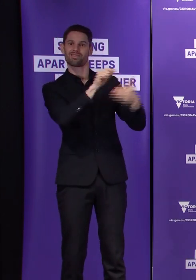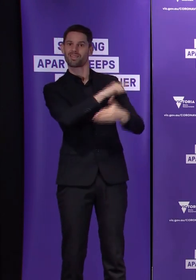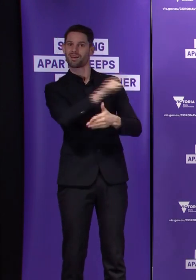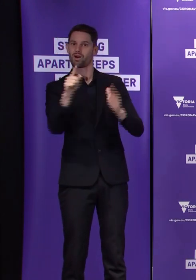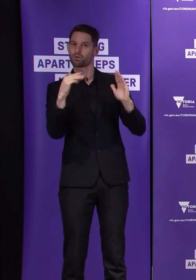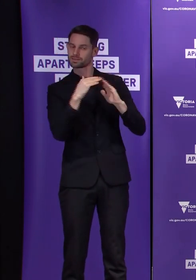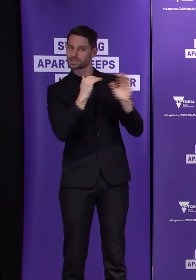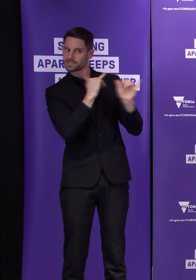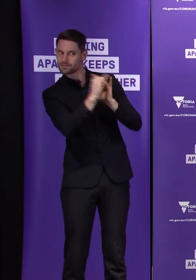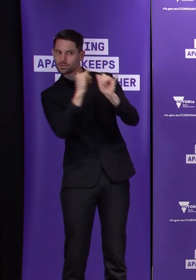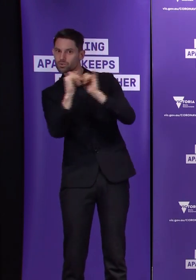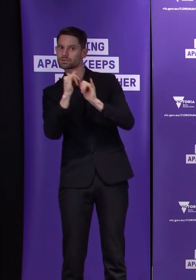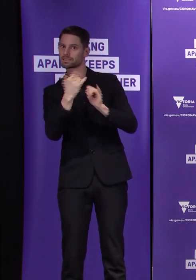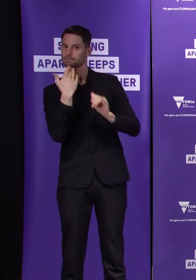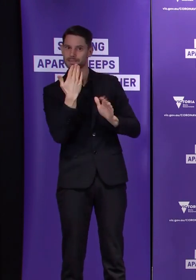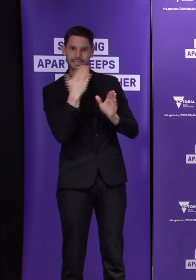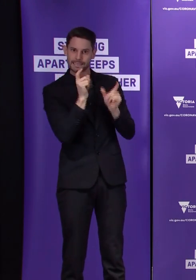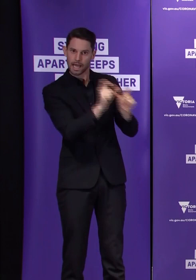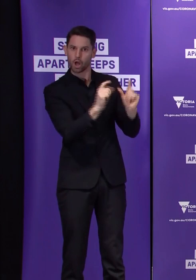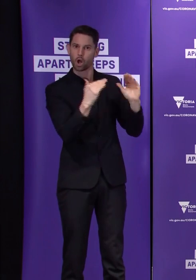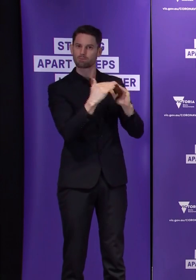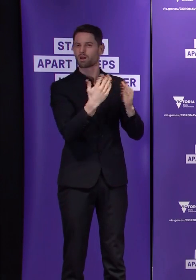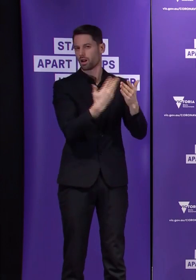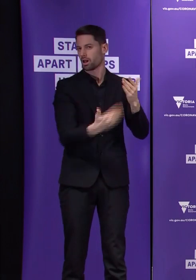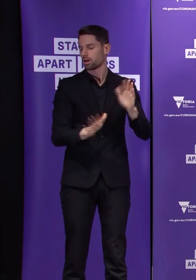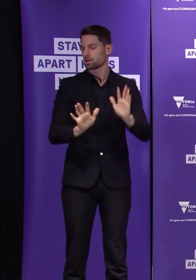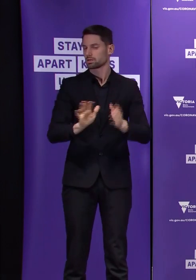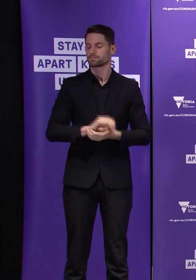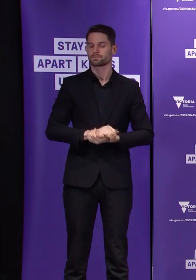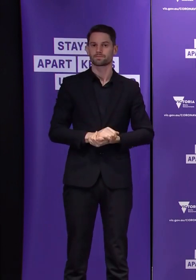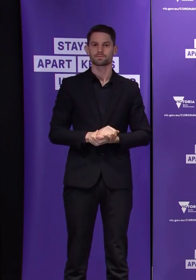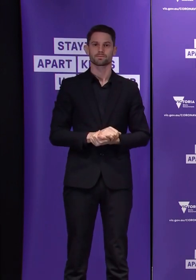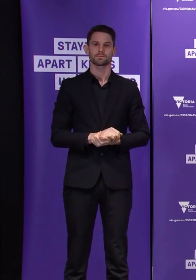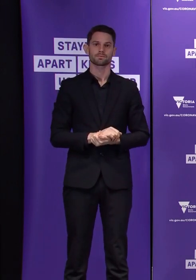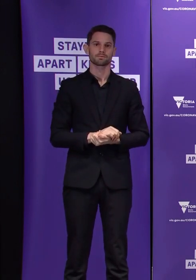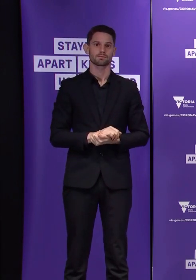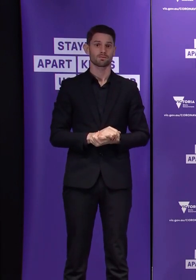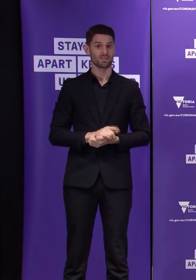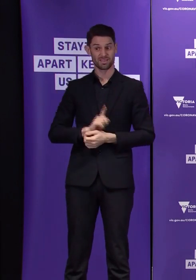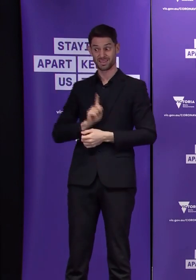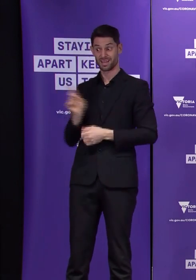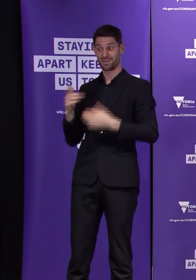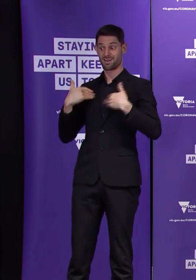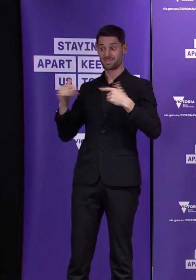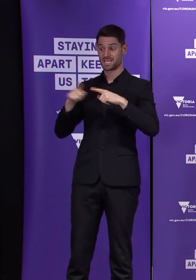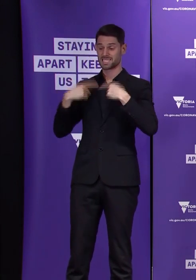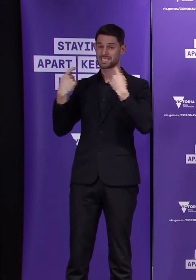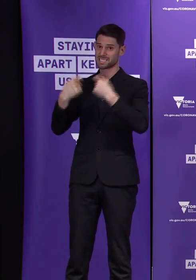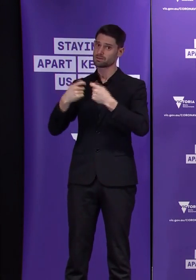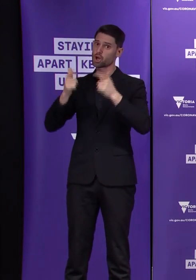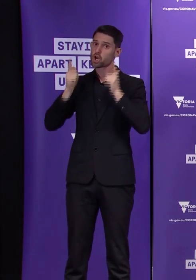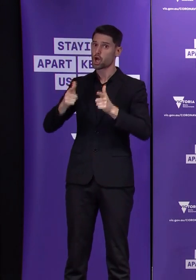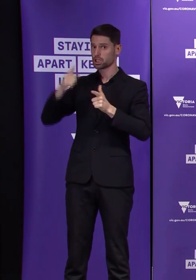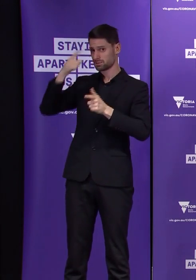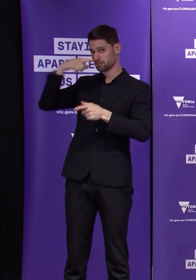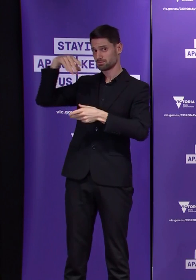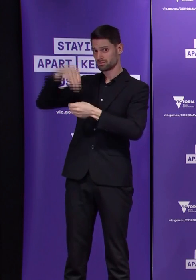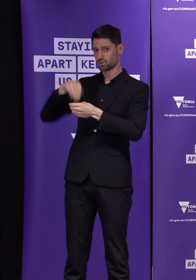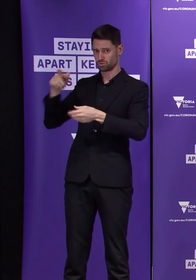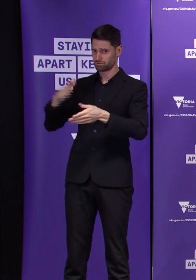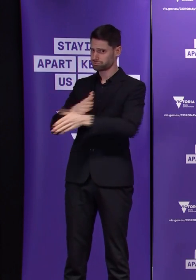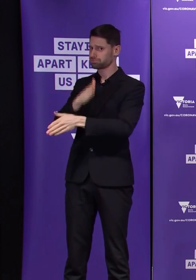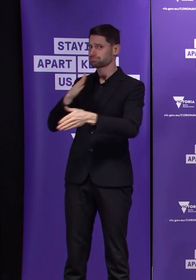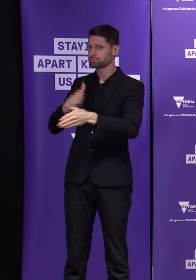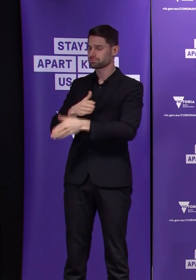I won't say that there isn't some pressure there. Of course there is with the sheer volume, but it's a big team and they're working very, very hard. And do you know how many you've